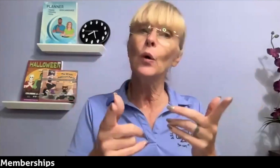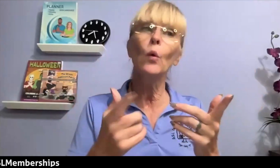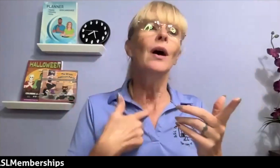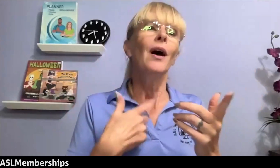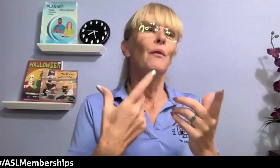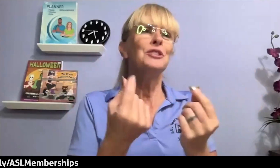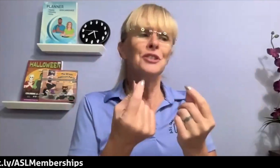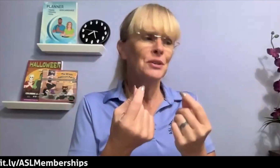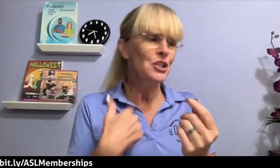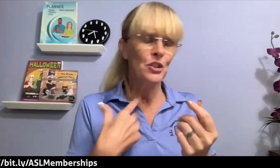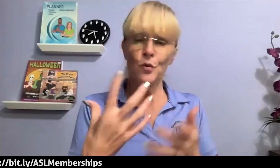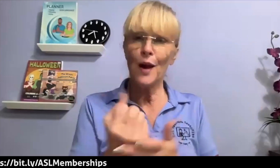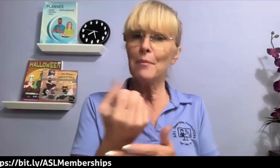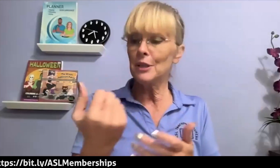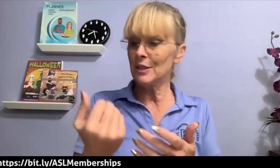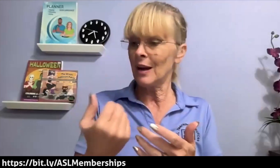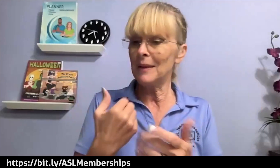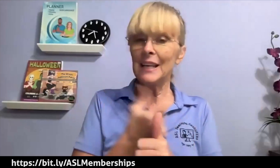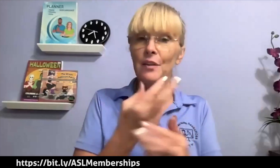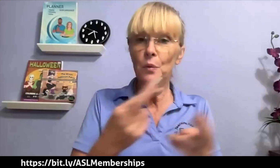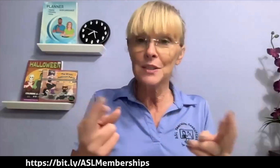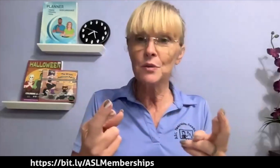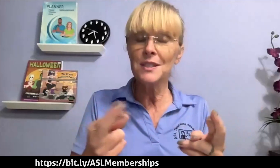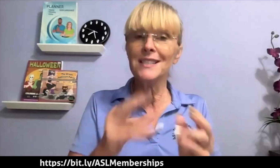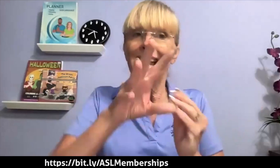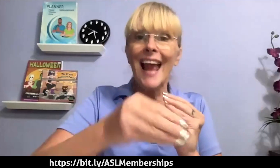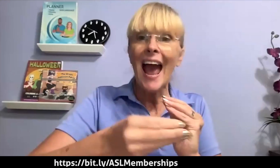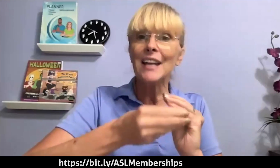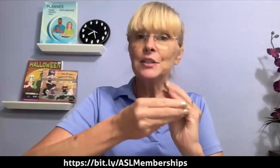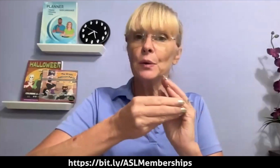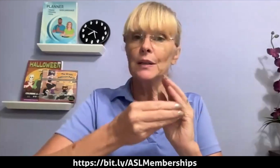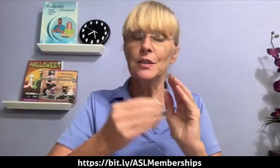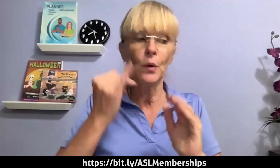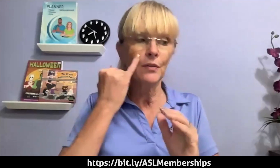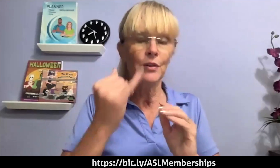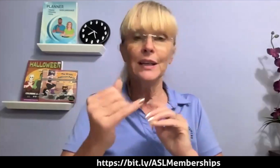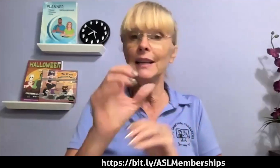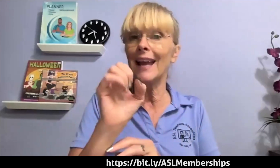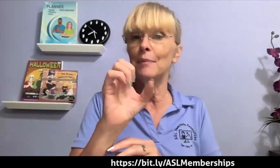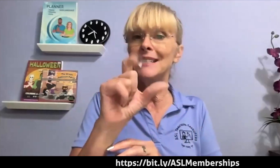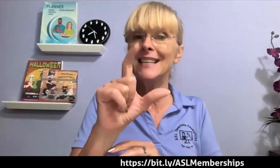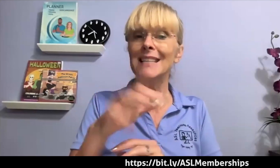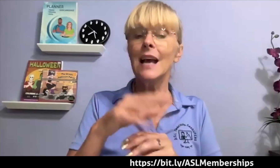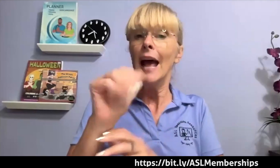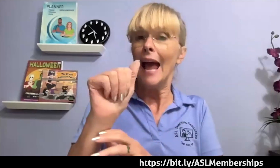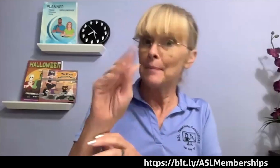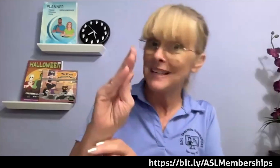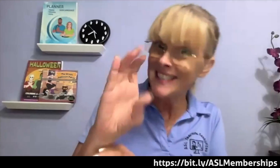So what you do is just grab any of the resources and add it to it. So if you're needing the